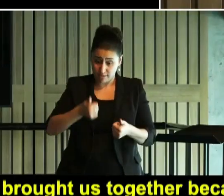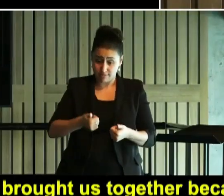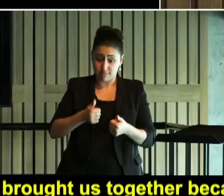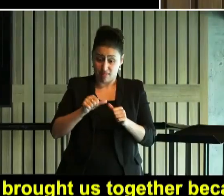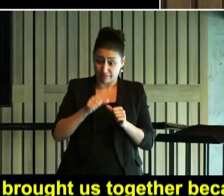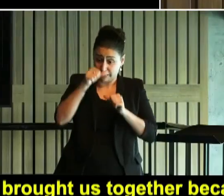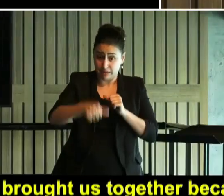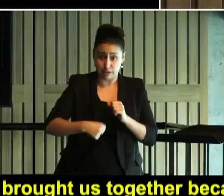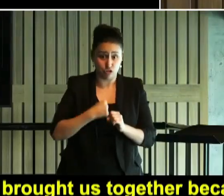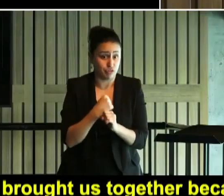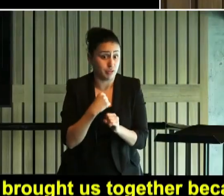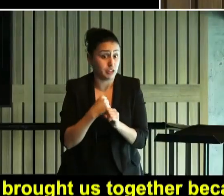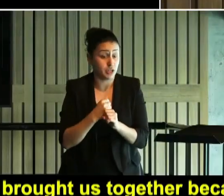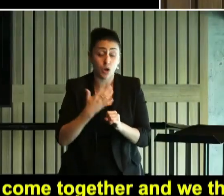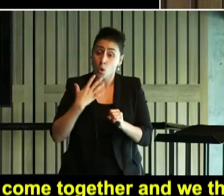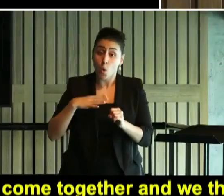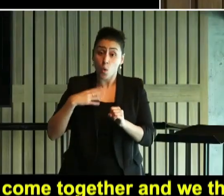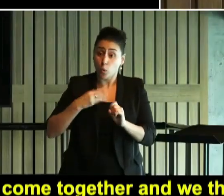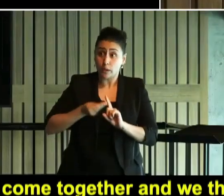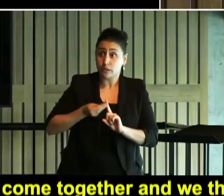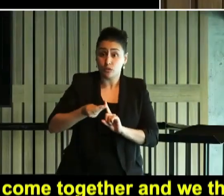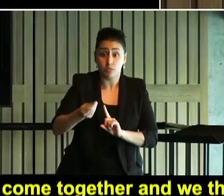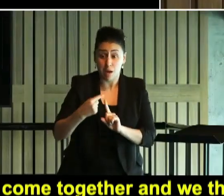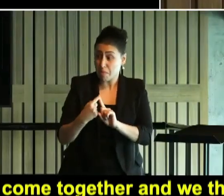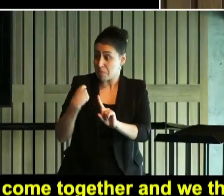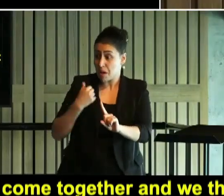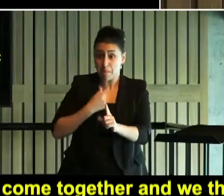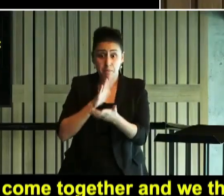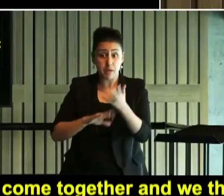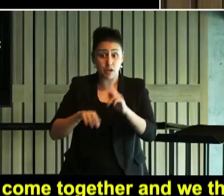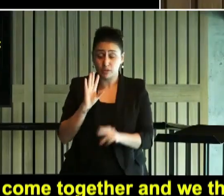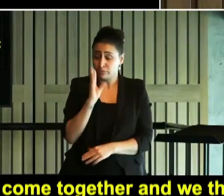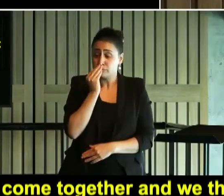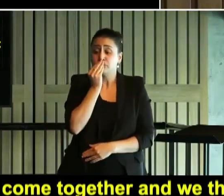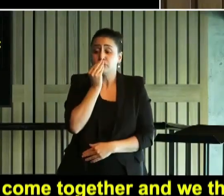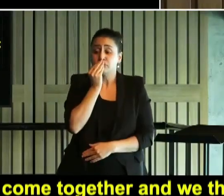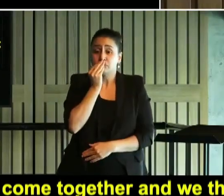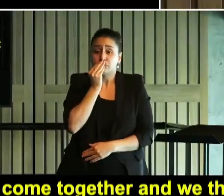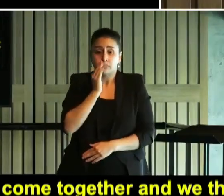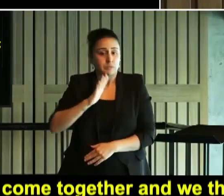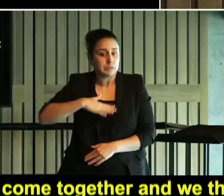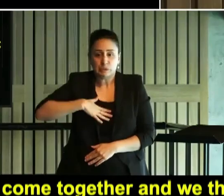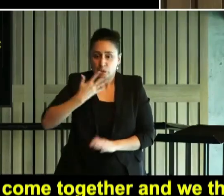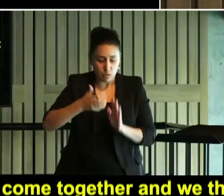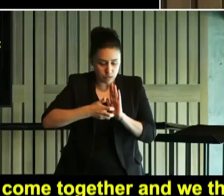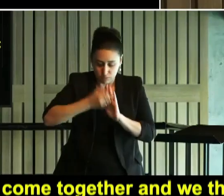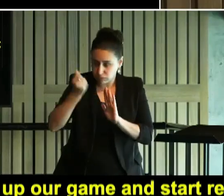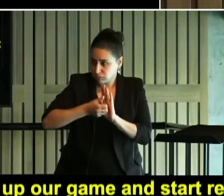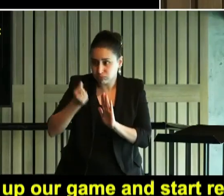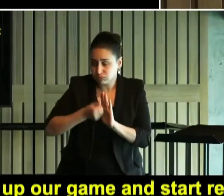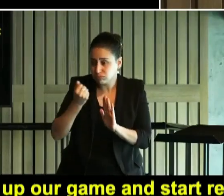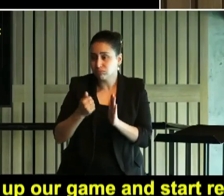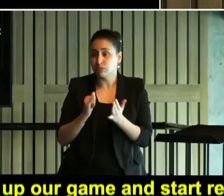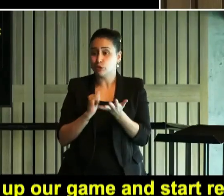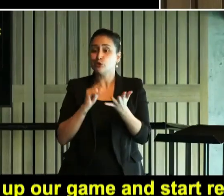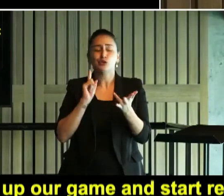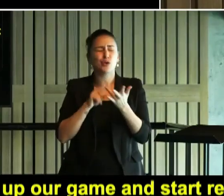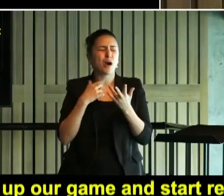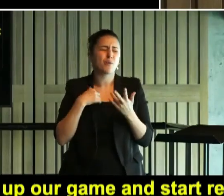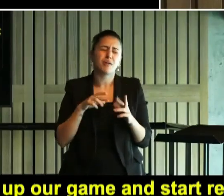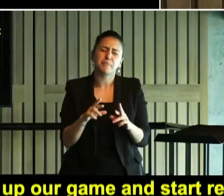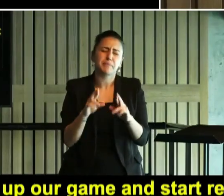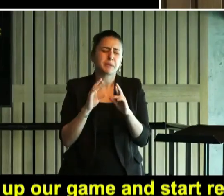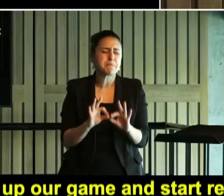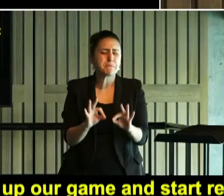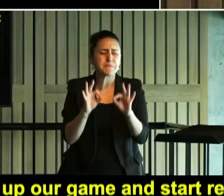start representing our culture. Our parents couldn't be openly about it because they were scared of being taken away or losing their children. So I would have loved